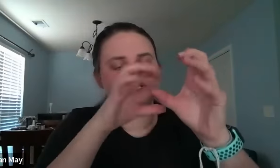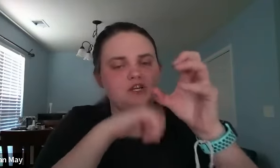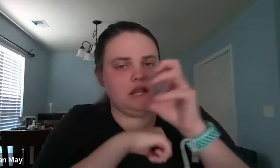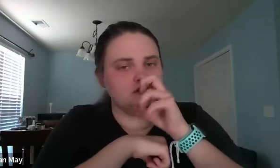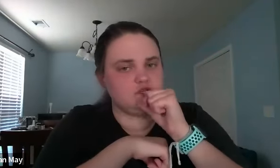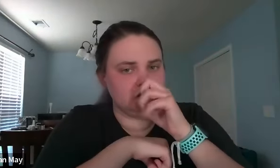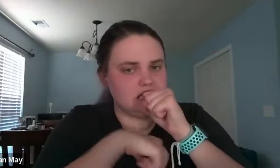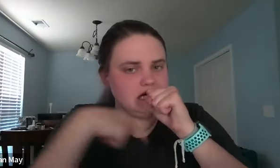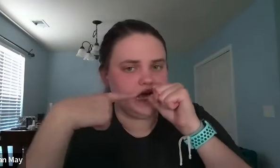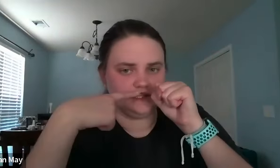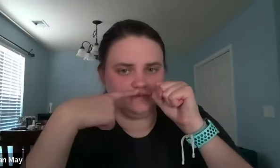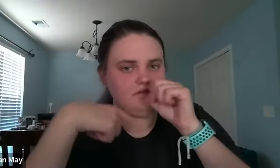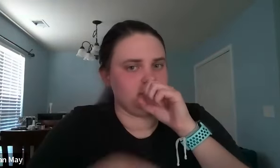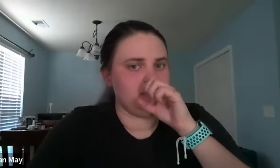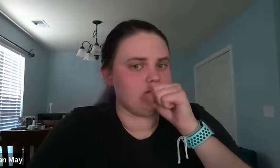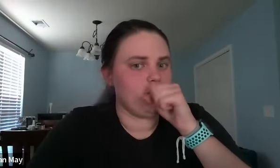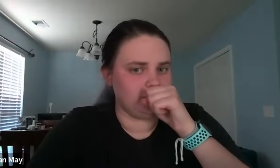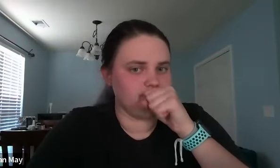your hand and squeezing it, and it's right in front of your mouth, orange.